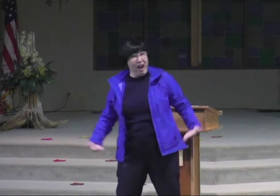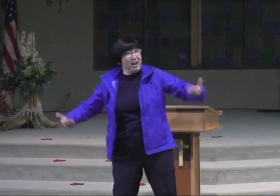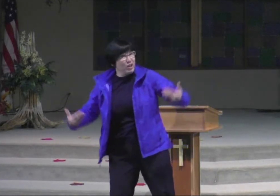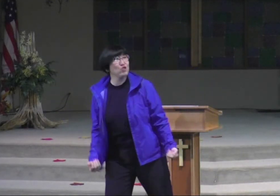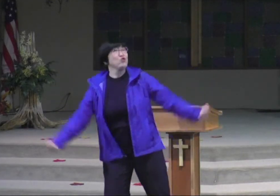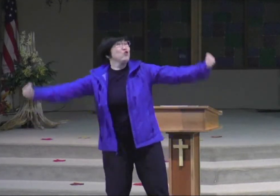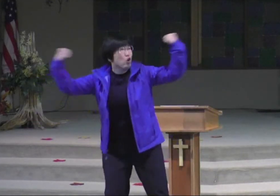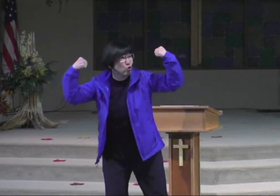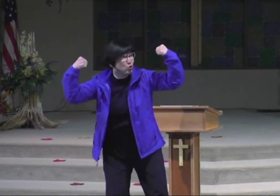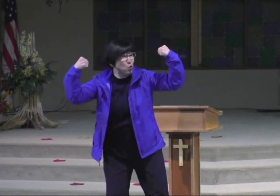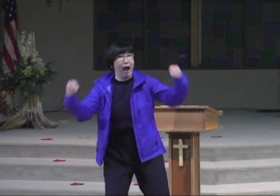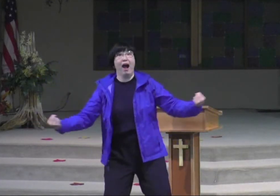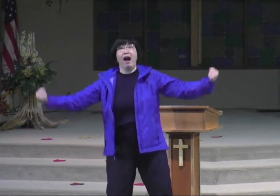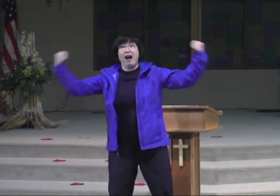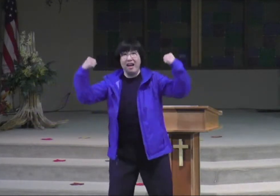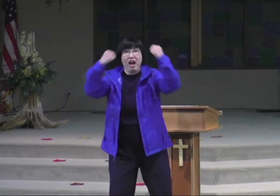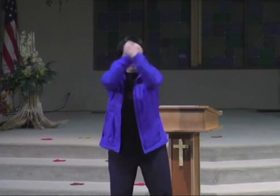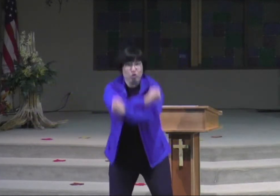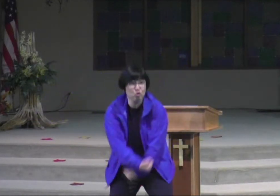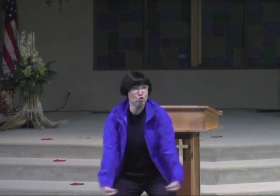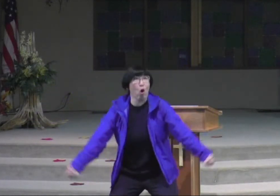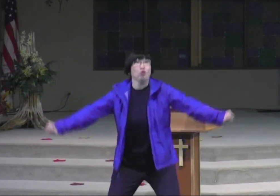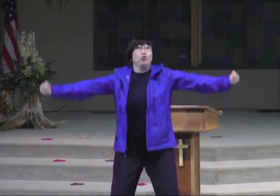Be strong, be courageous.